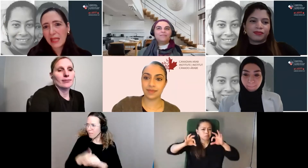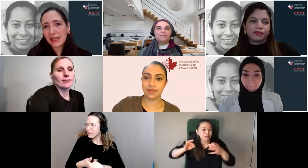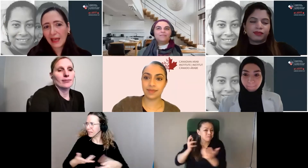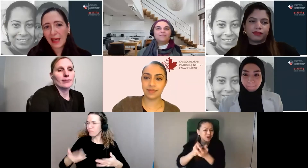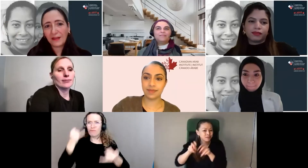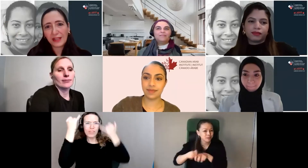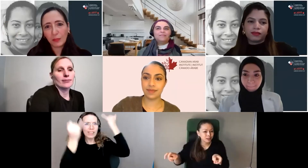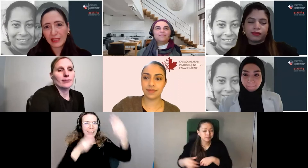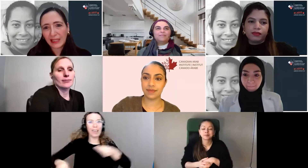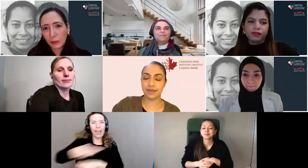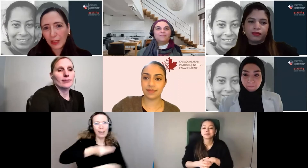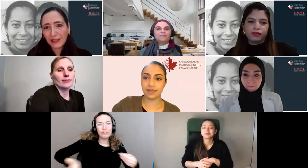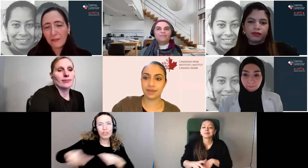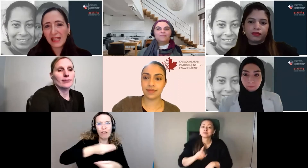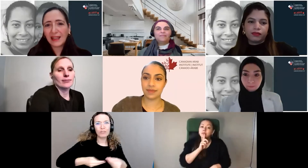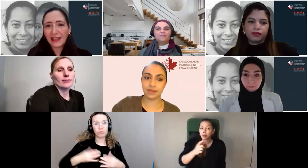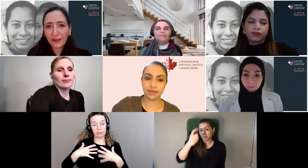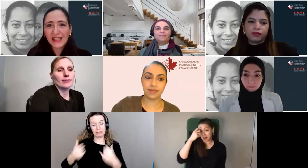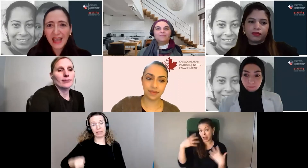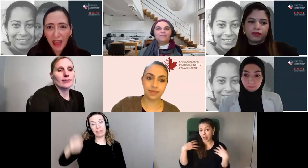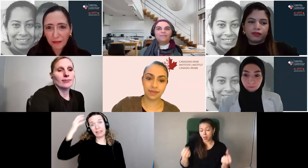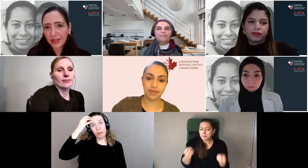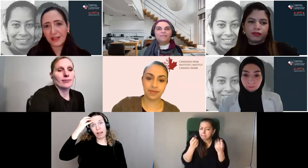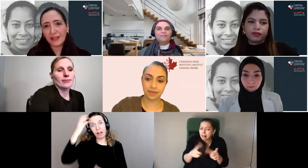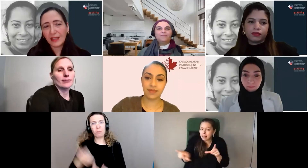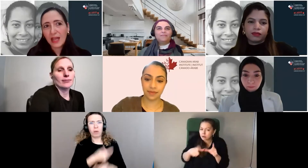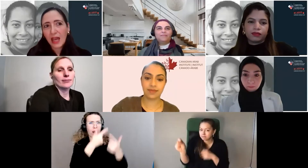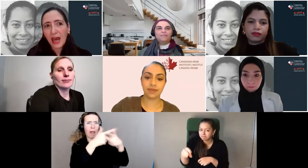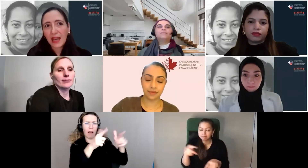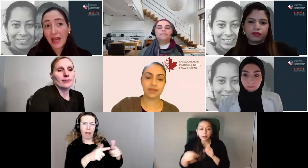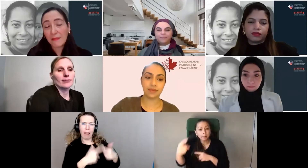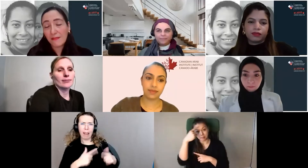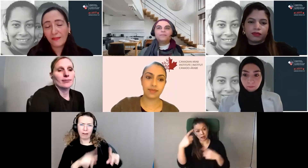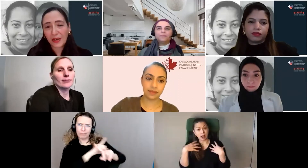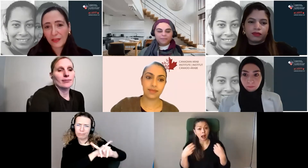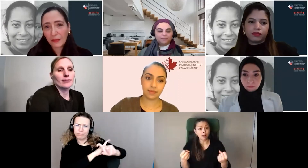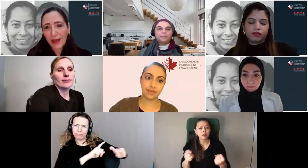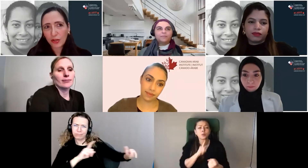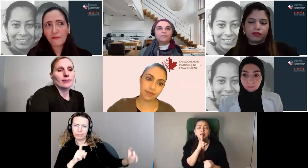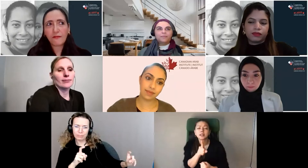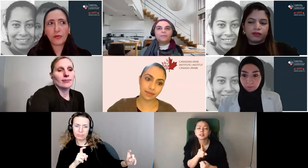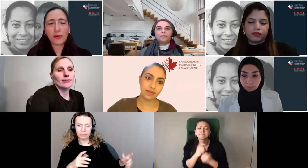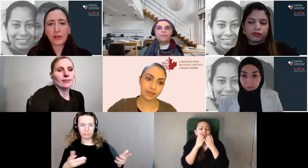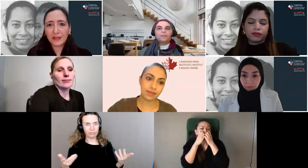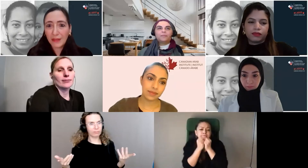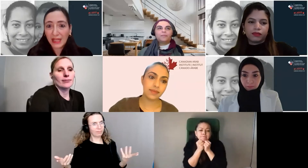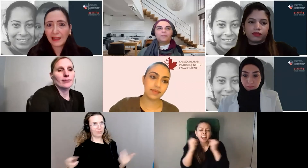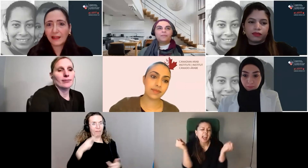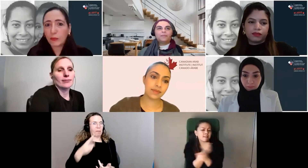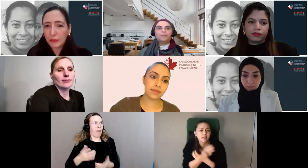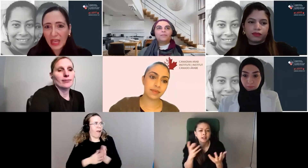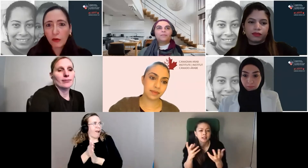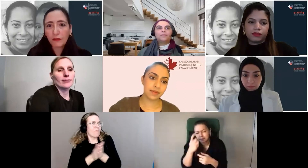only mental health is multilingual, mental health is everything. And I am very, very passionate for the